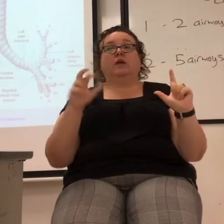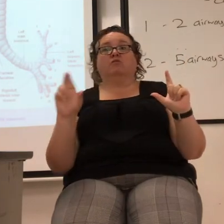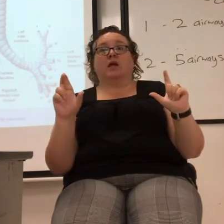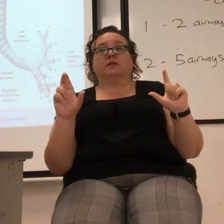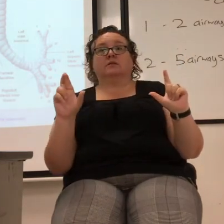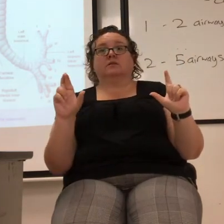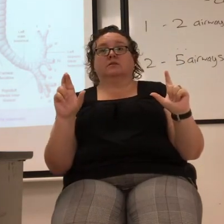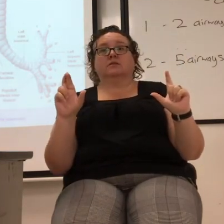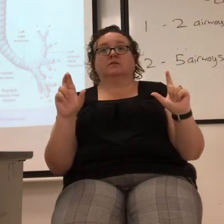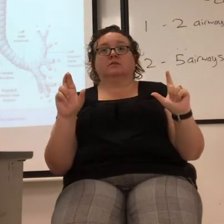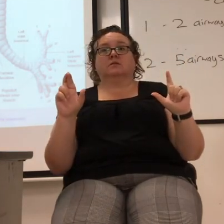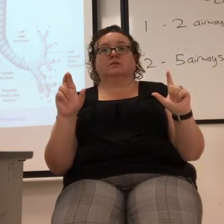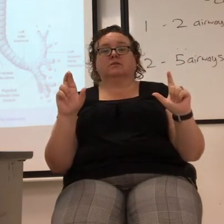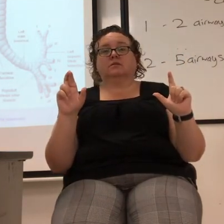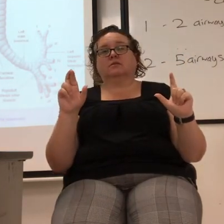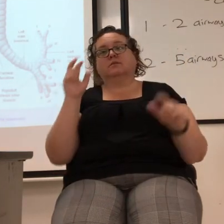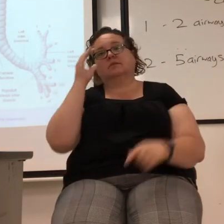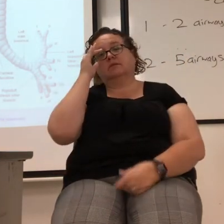three right.